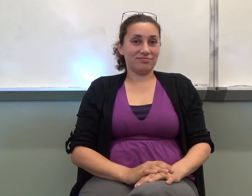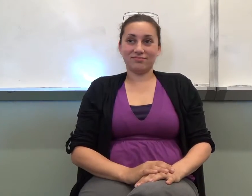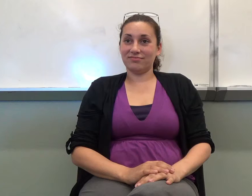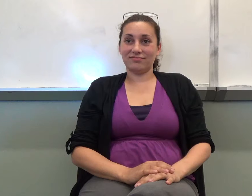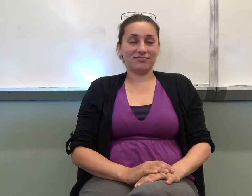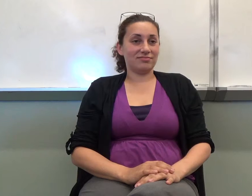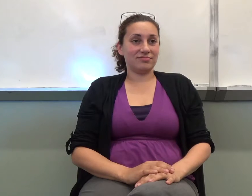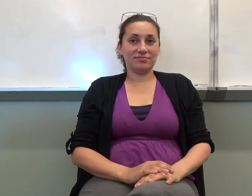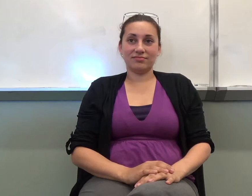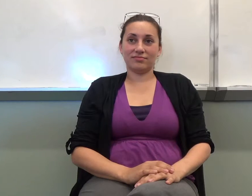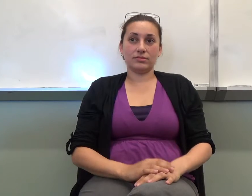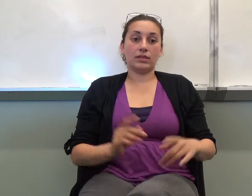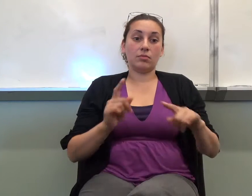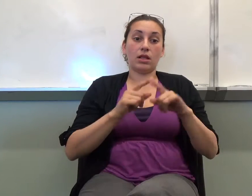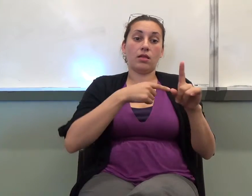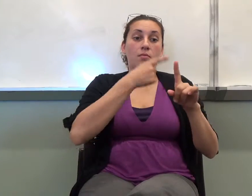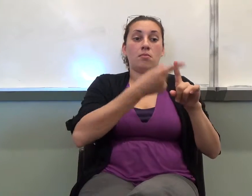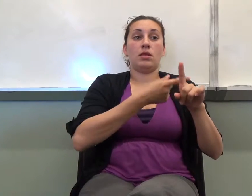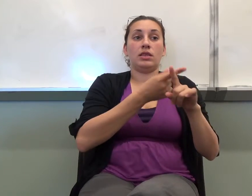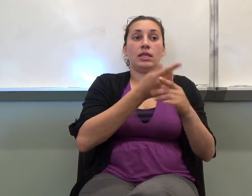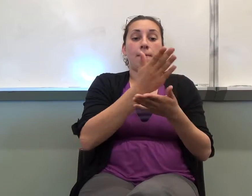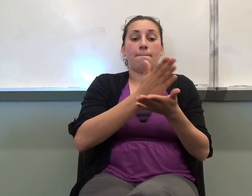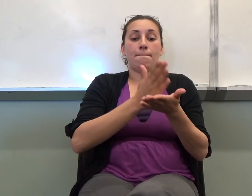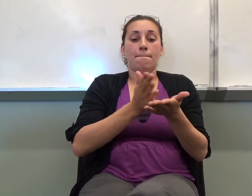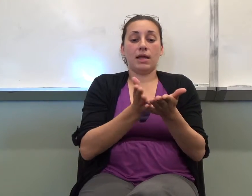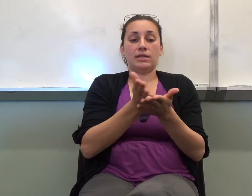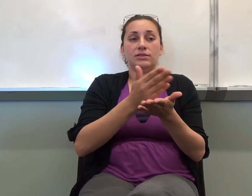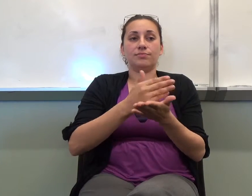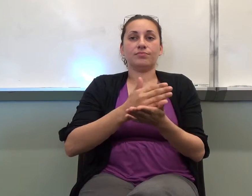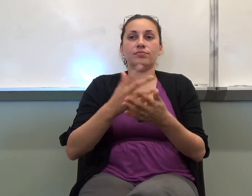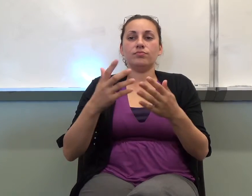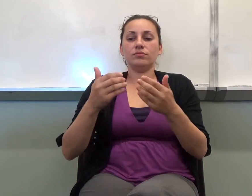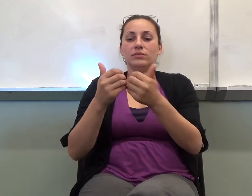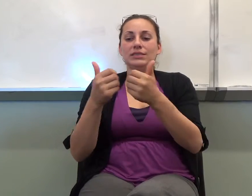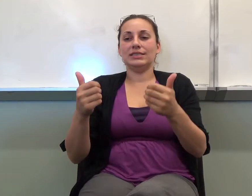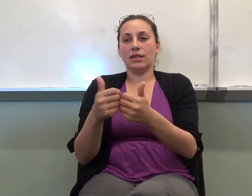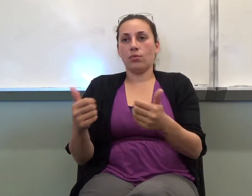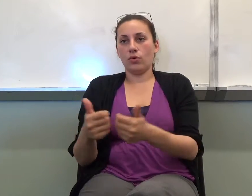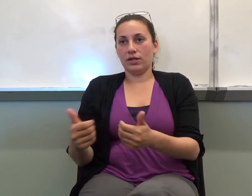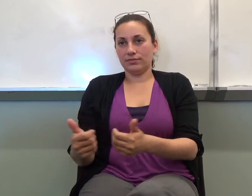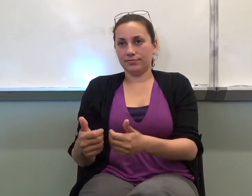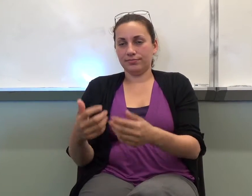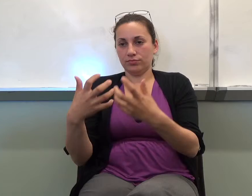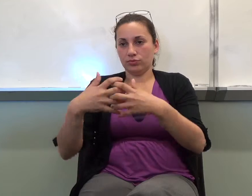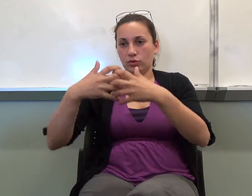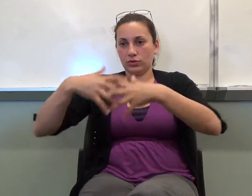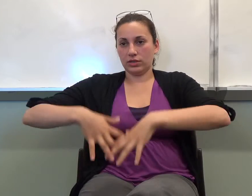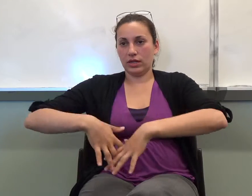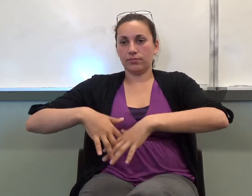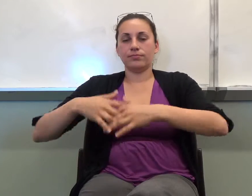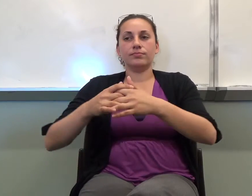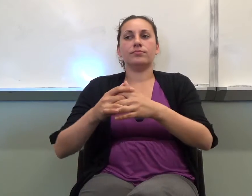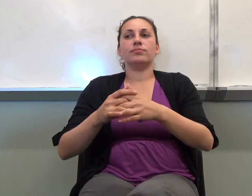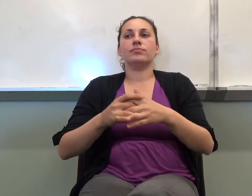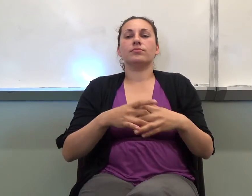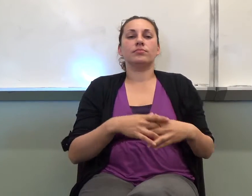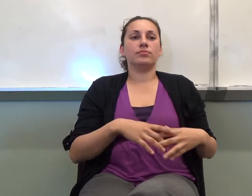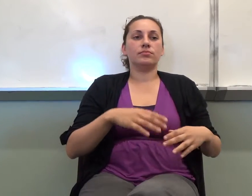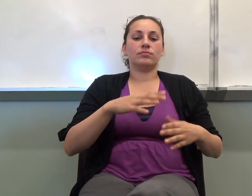The monthly budget is broken down. So you have a table here, and the table has the various categories,